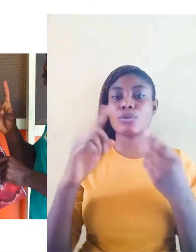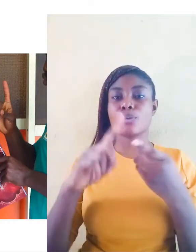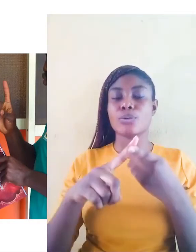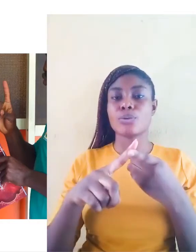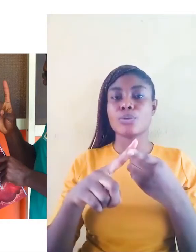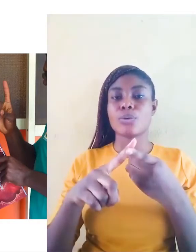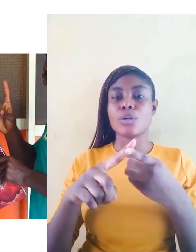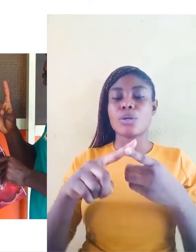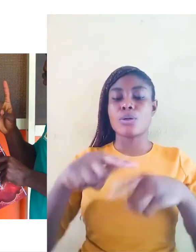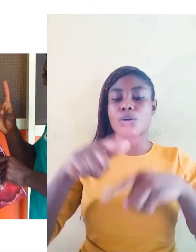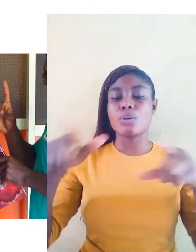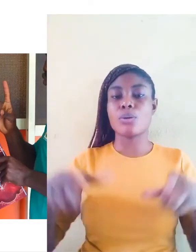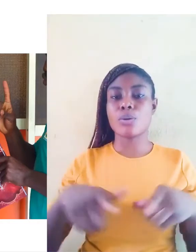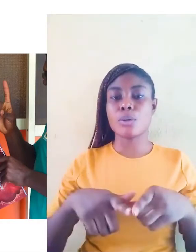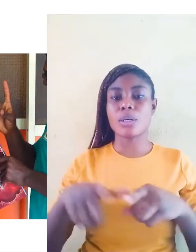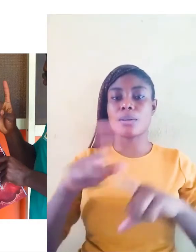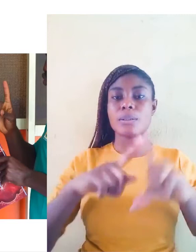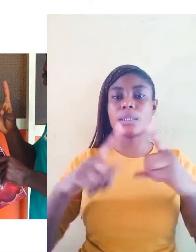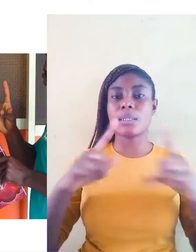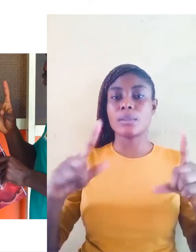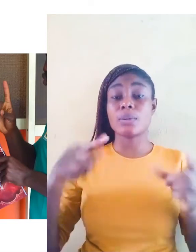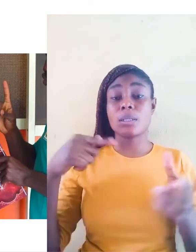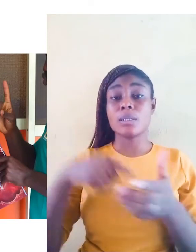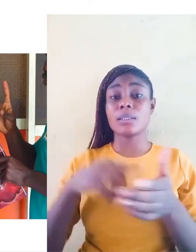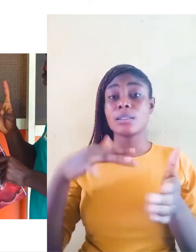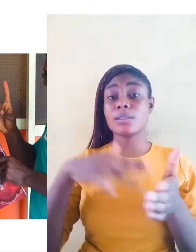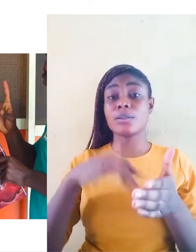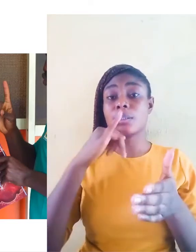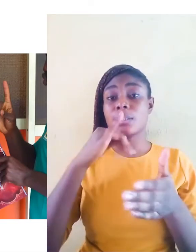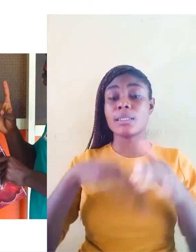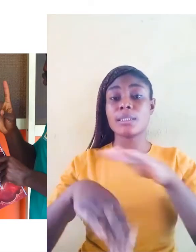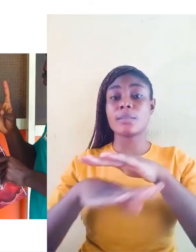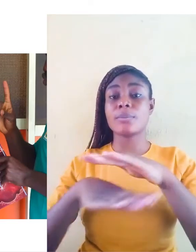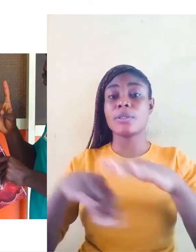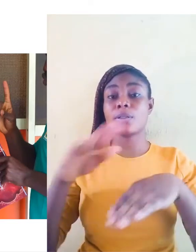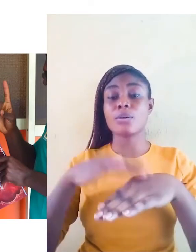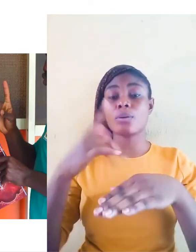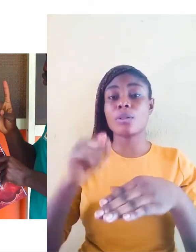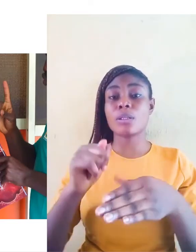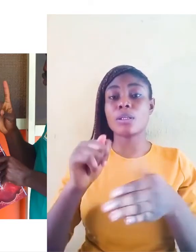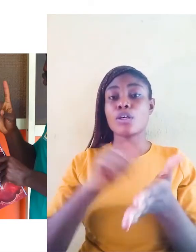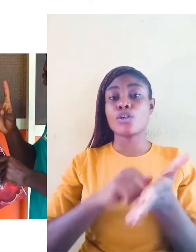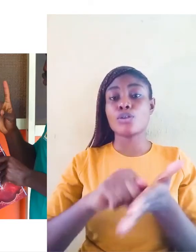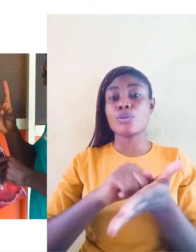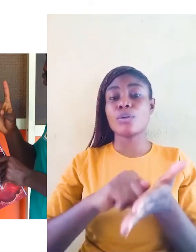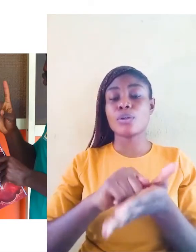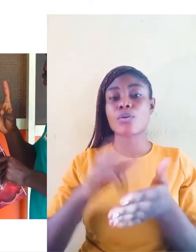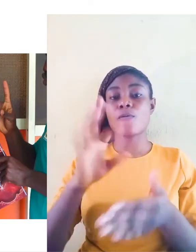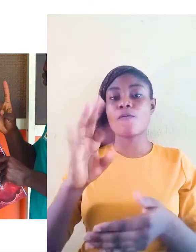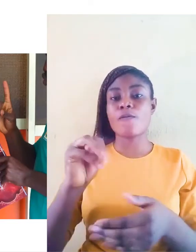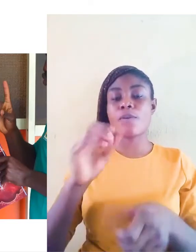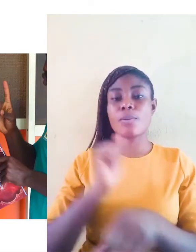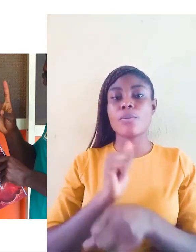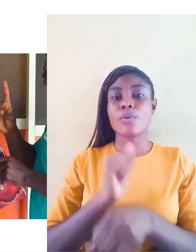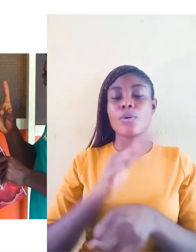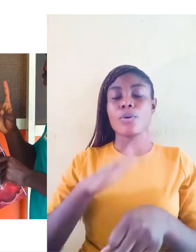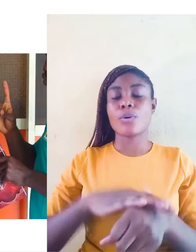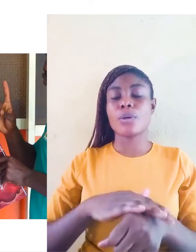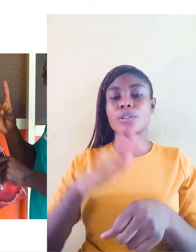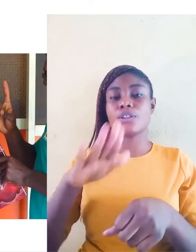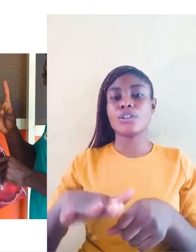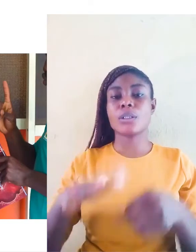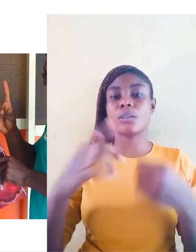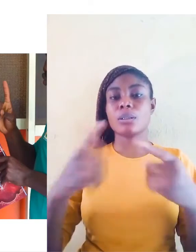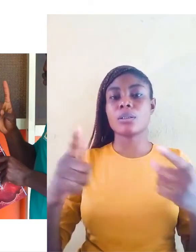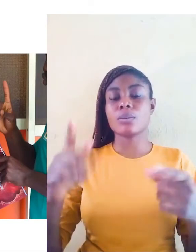indigenous signed languages. This study is based on the theoretical framework of child language acquisition and